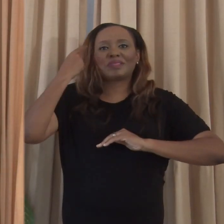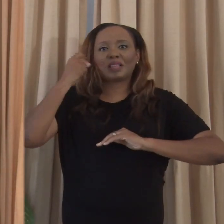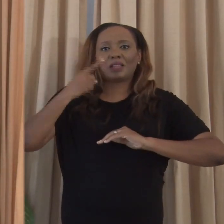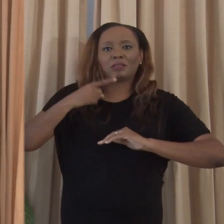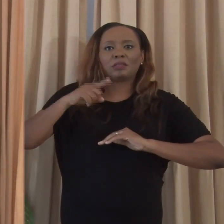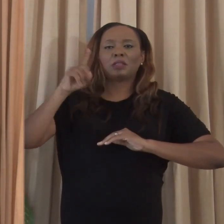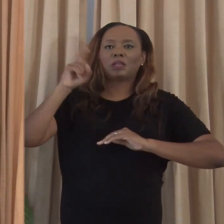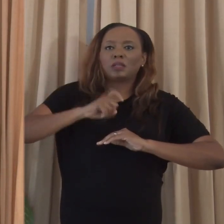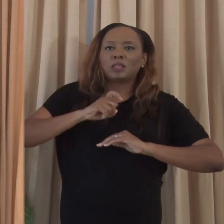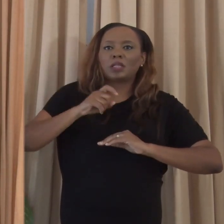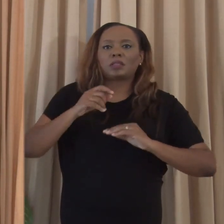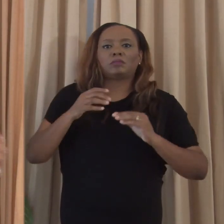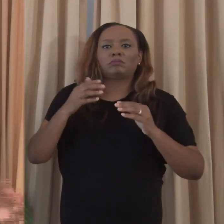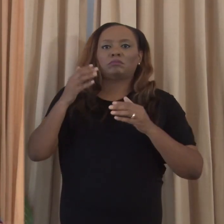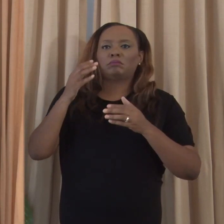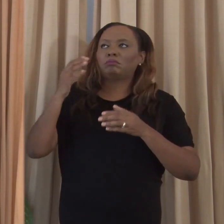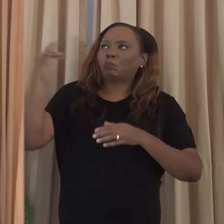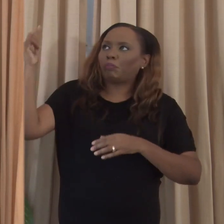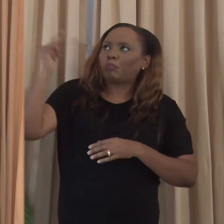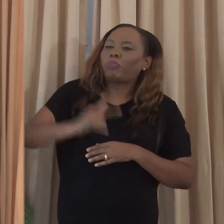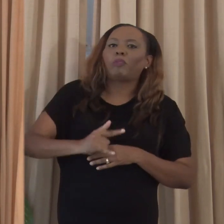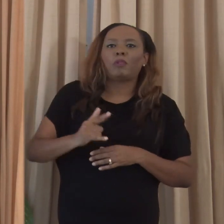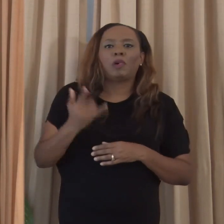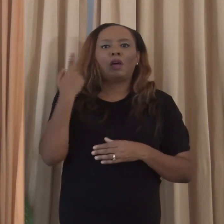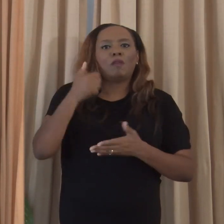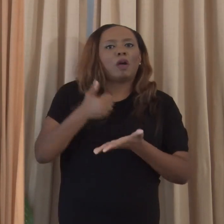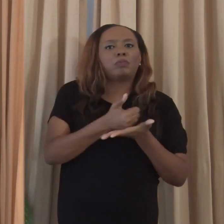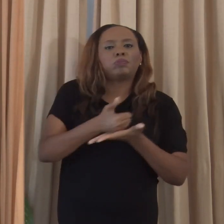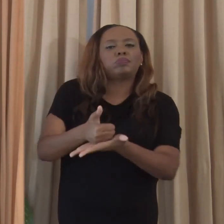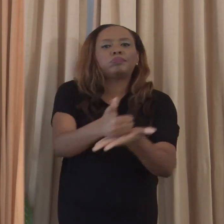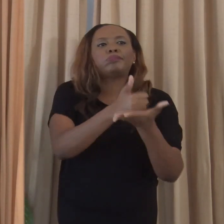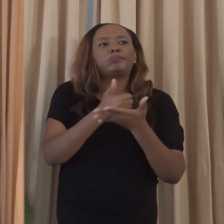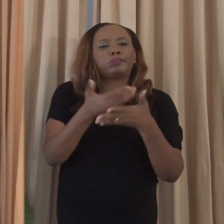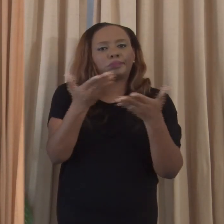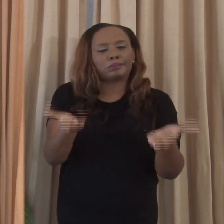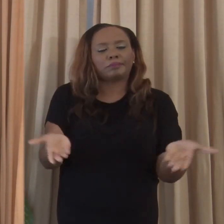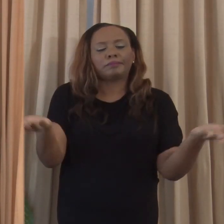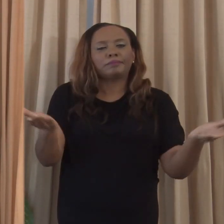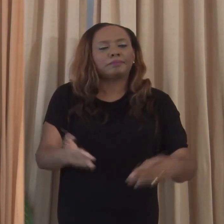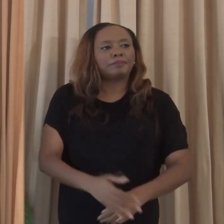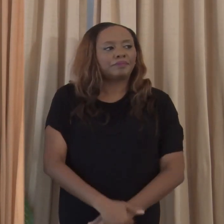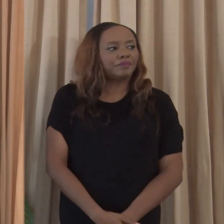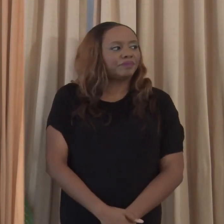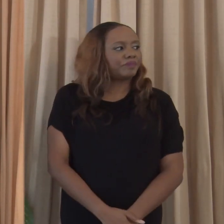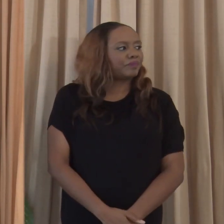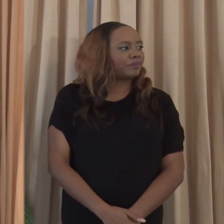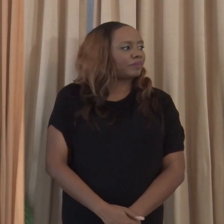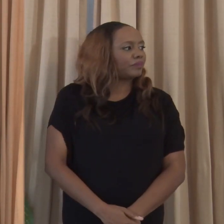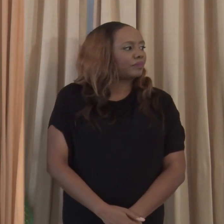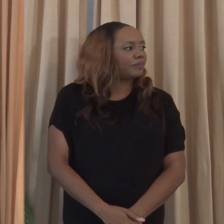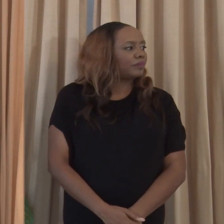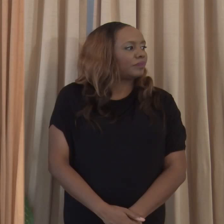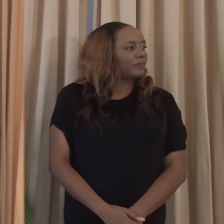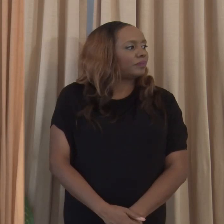make as sensible and sound a decision on the best possible evidence and advice that we have.